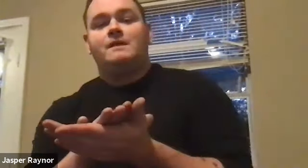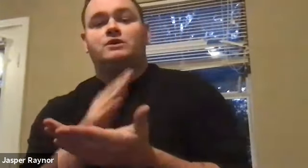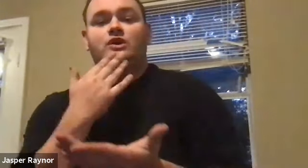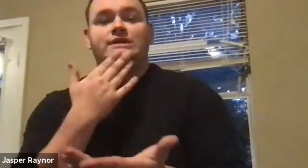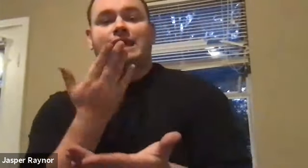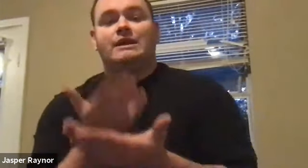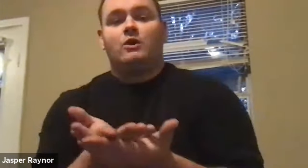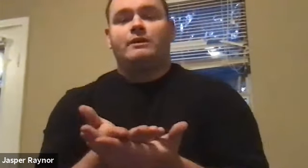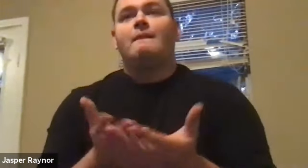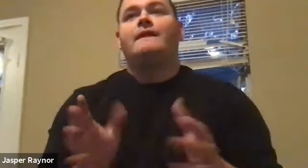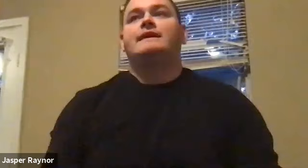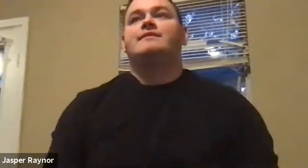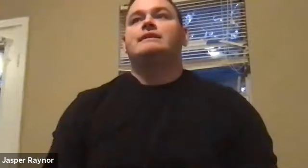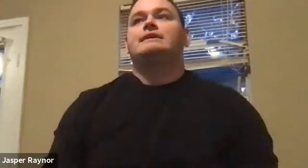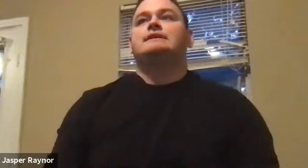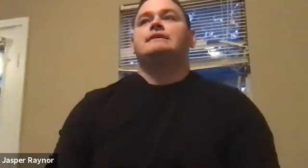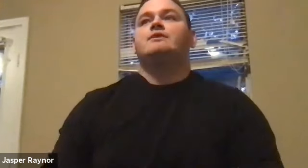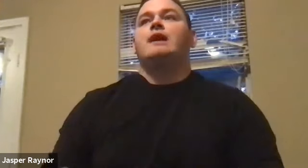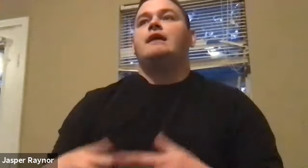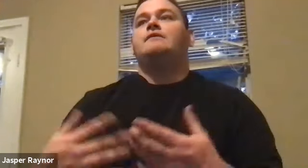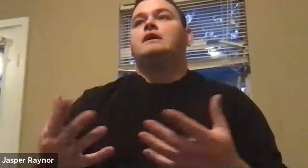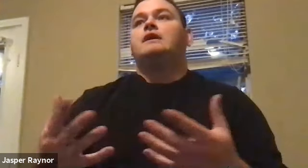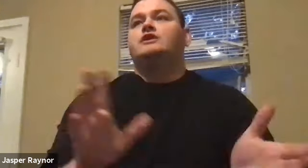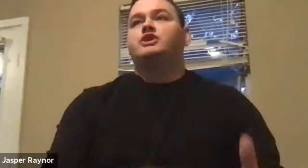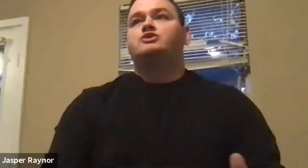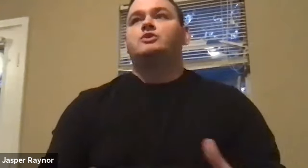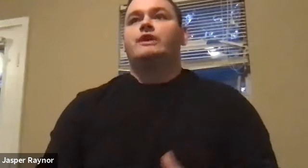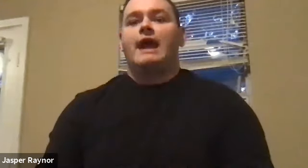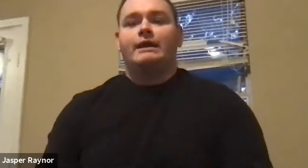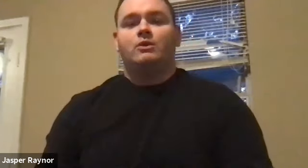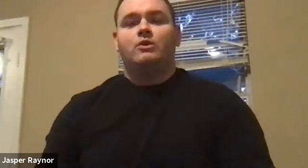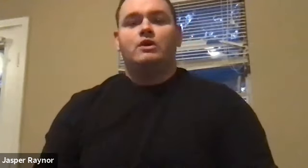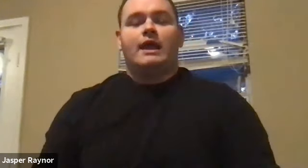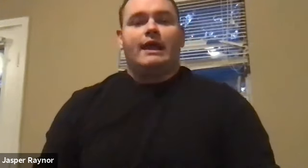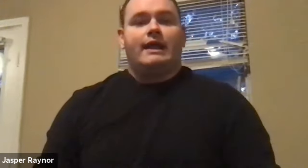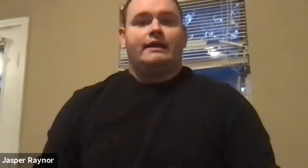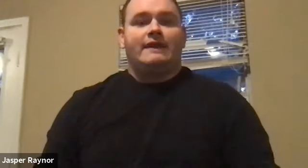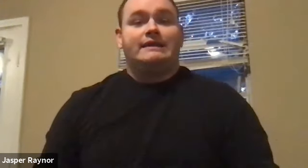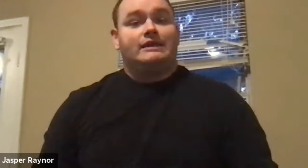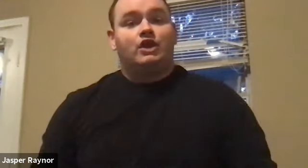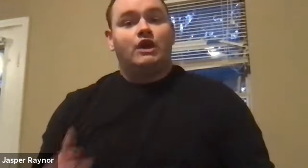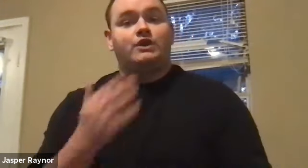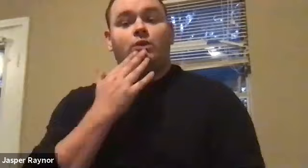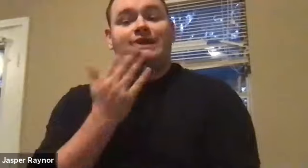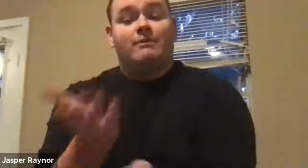So good is hand open. Think of it like this. Like if you have children or an animal and they did good, you want to give them a